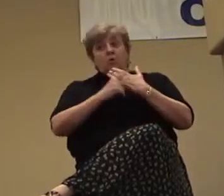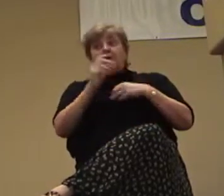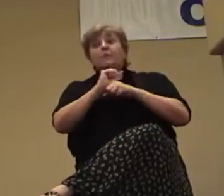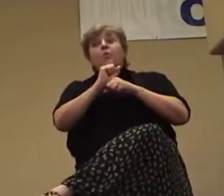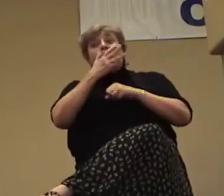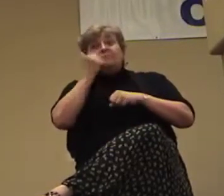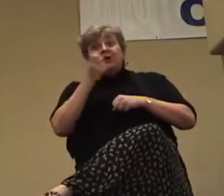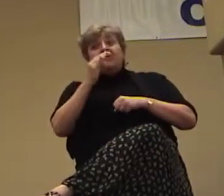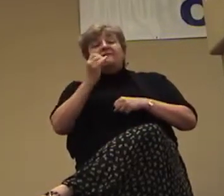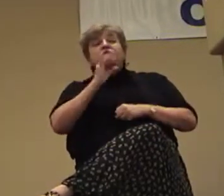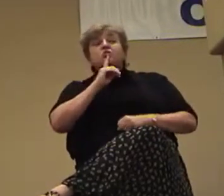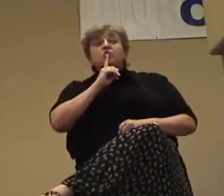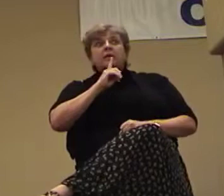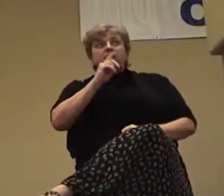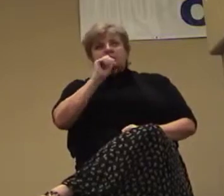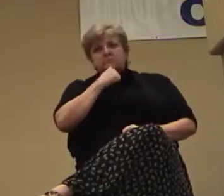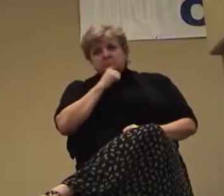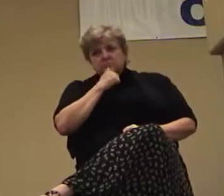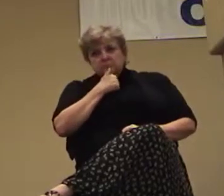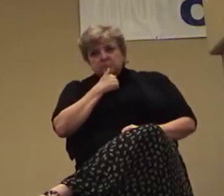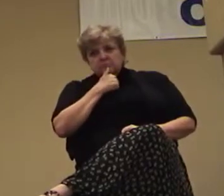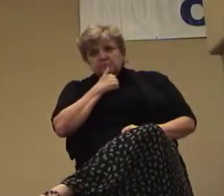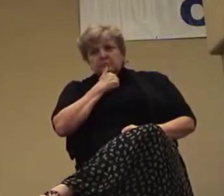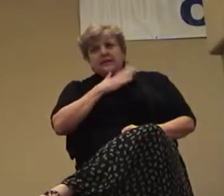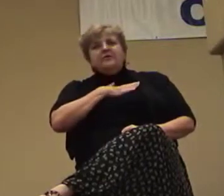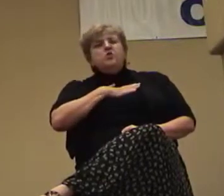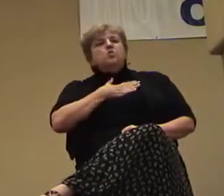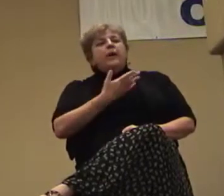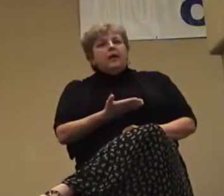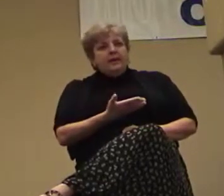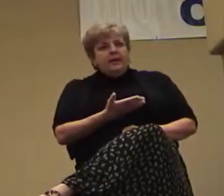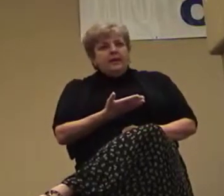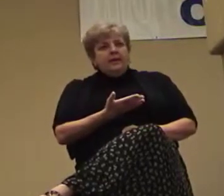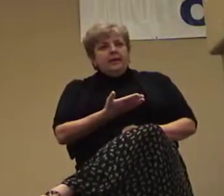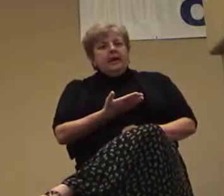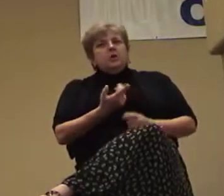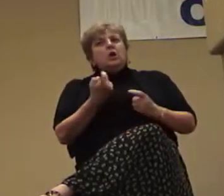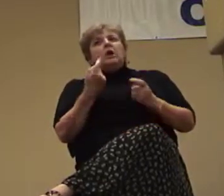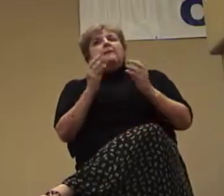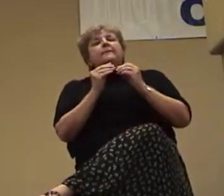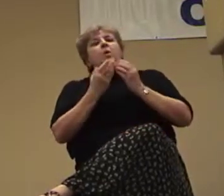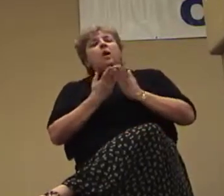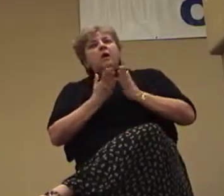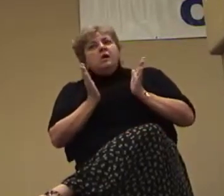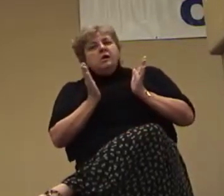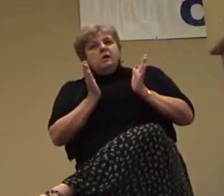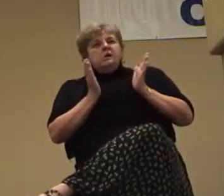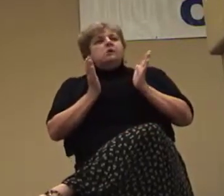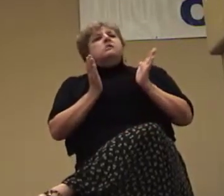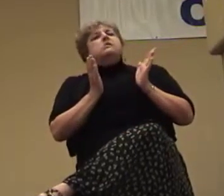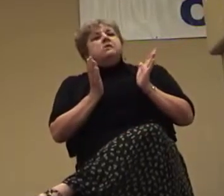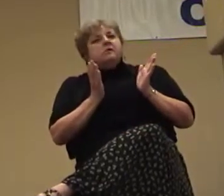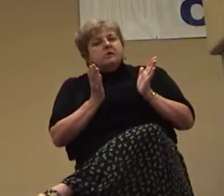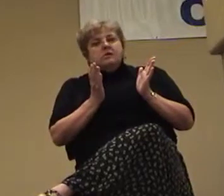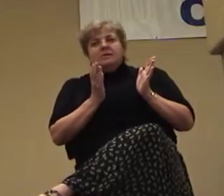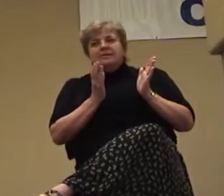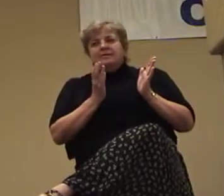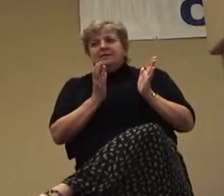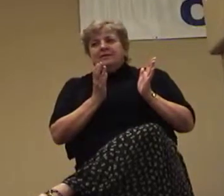then there's some willingness and you become a little bit more teachable. A little bit more willing to be uncomfortable. I find that too many of our new